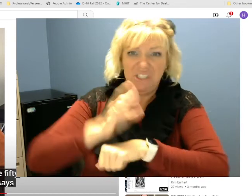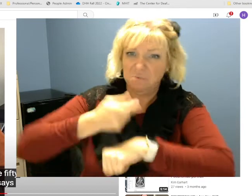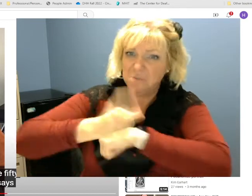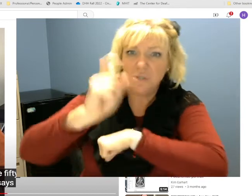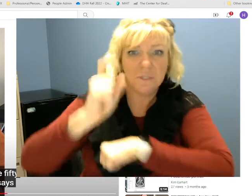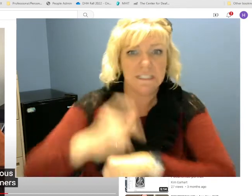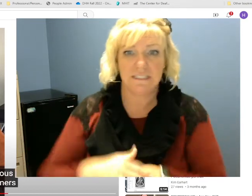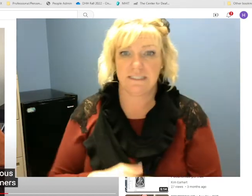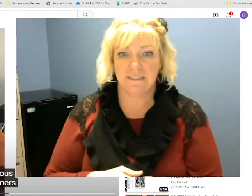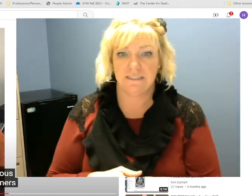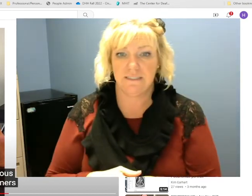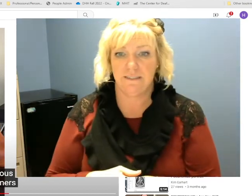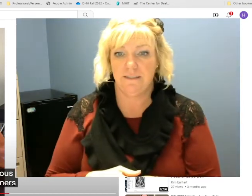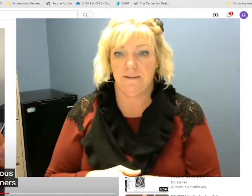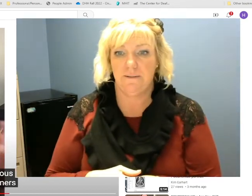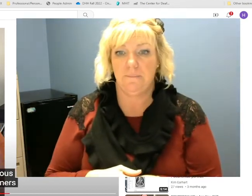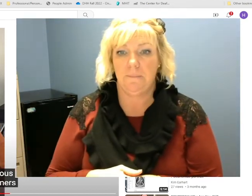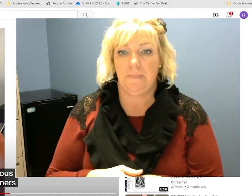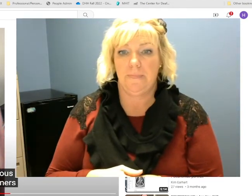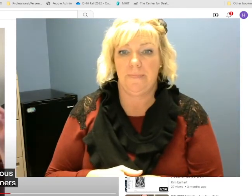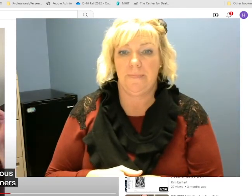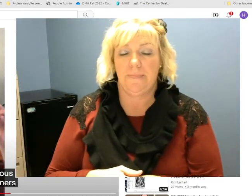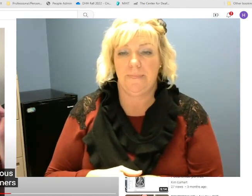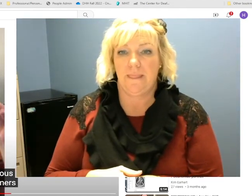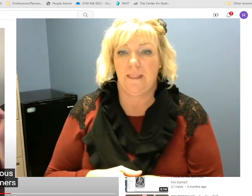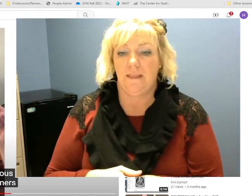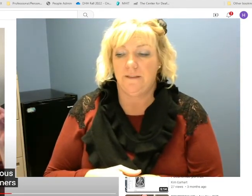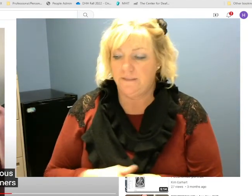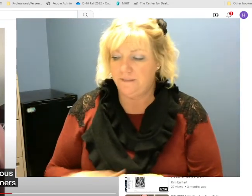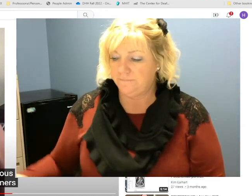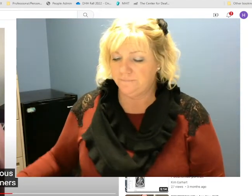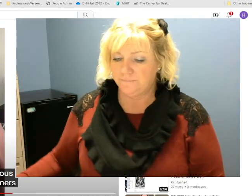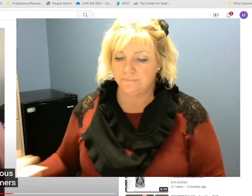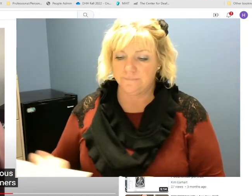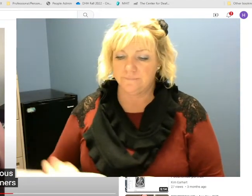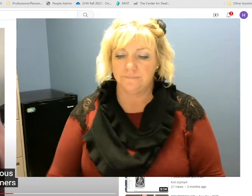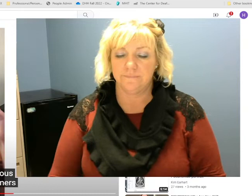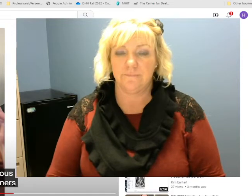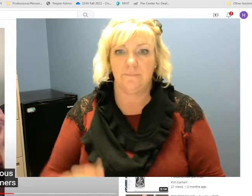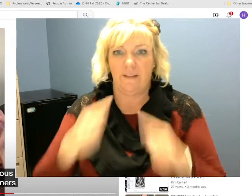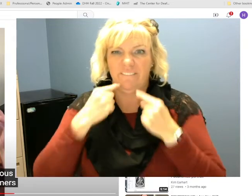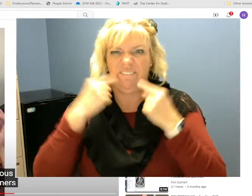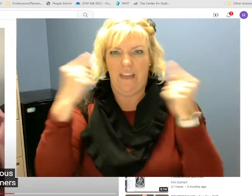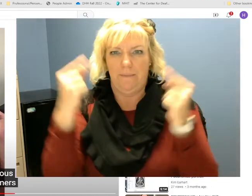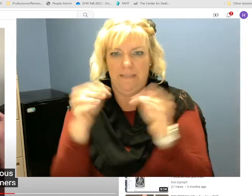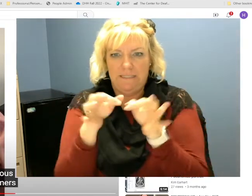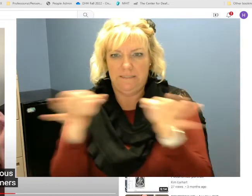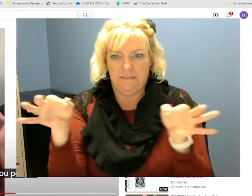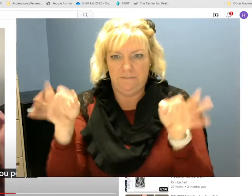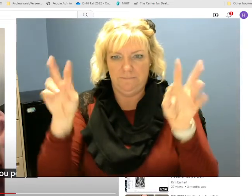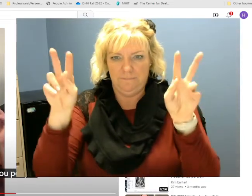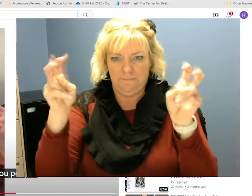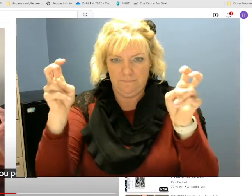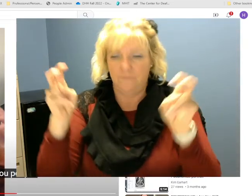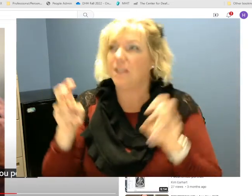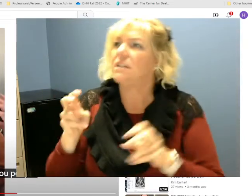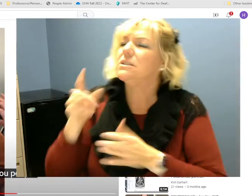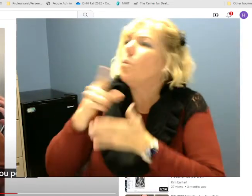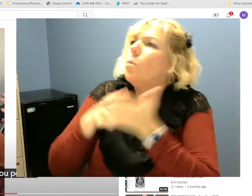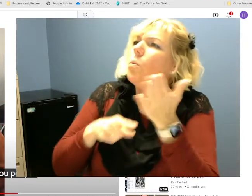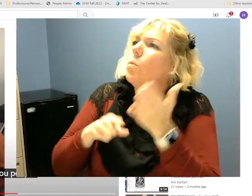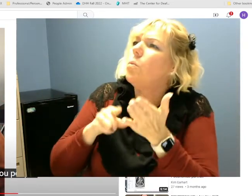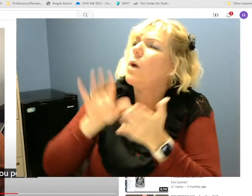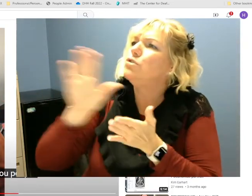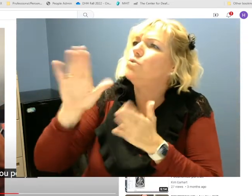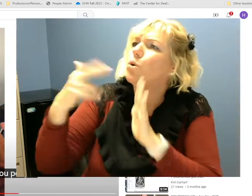He says, the farmer, and this is the famous excerpt from this book, he says, the farmer says, what's your rule? What will